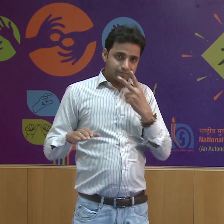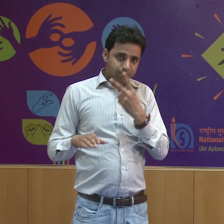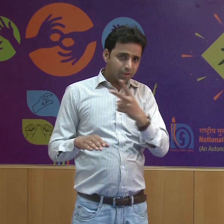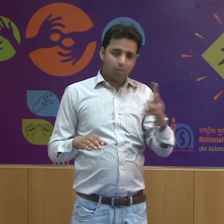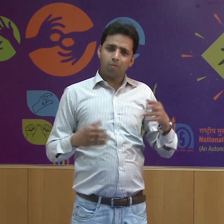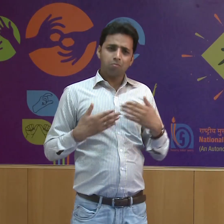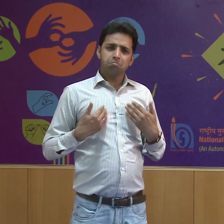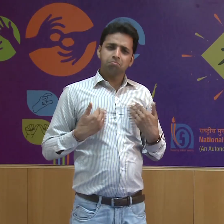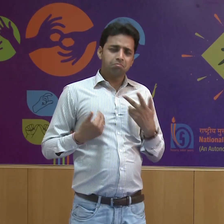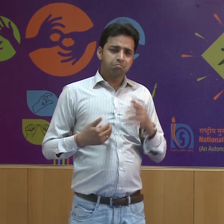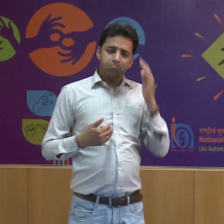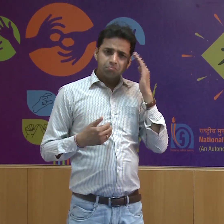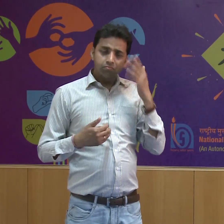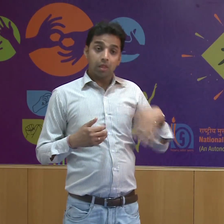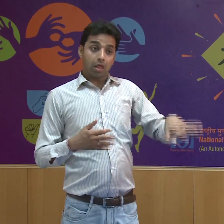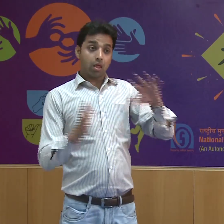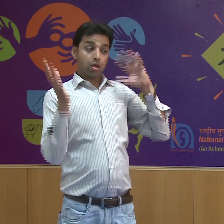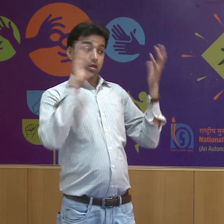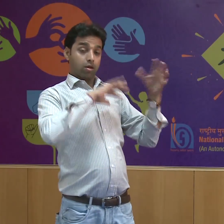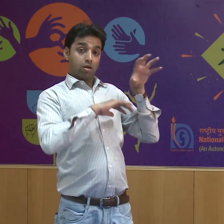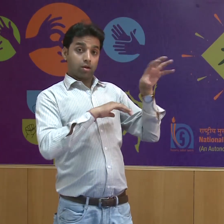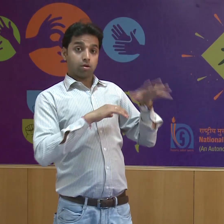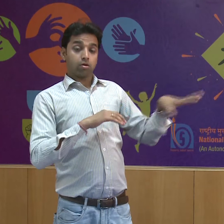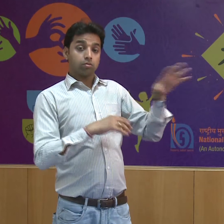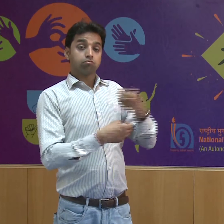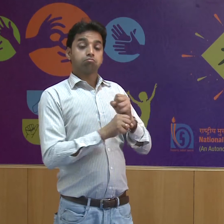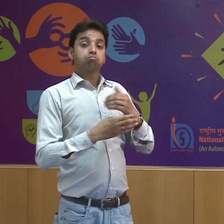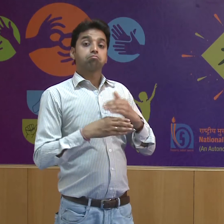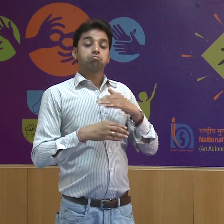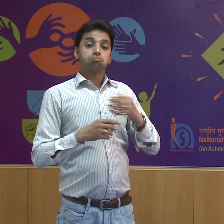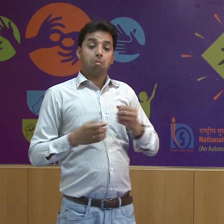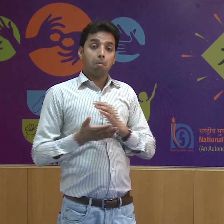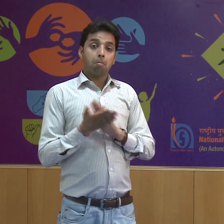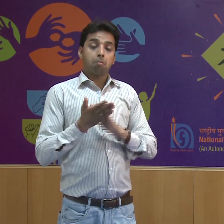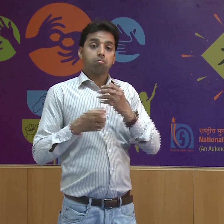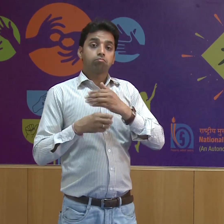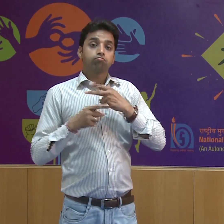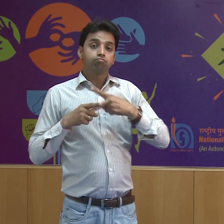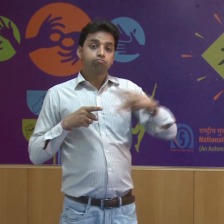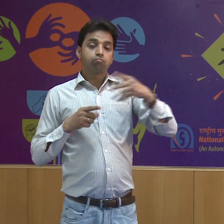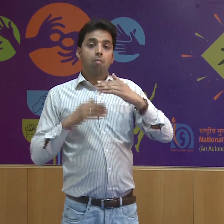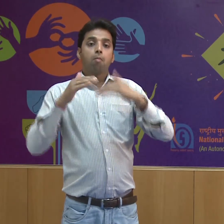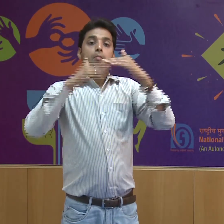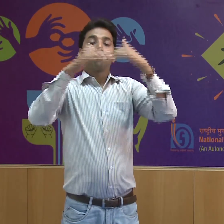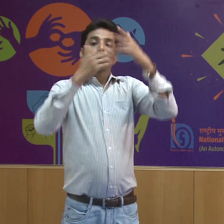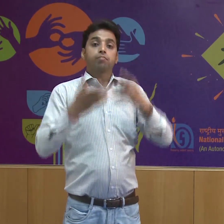Learners, you will be happy to know that the country has made great progress in the field of secondary